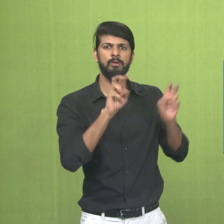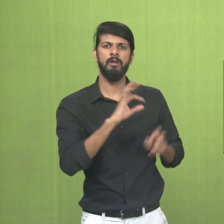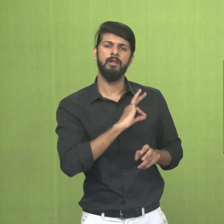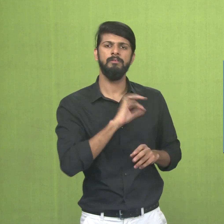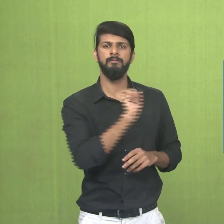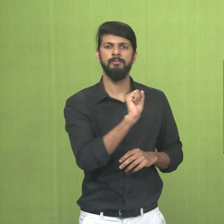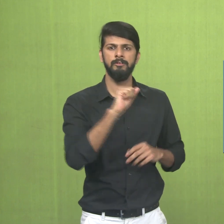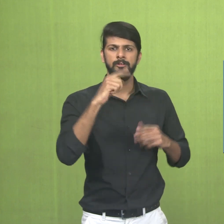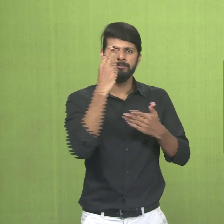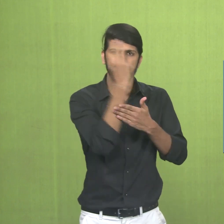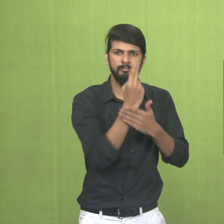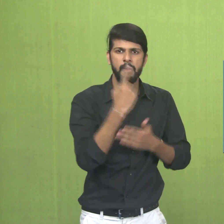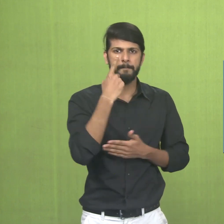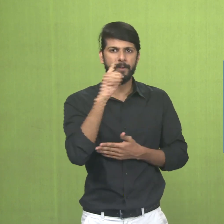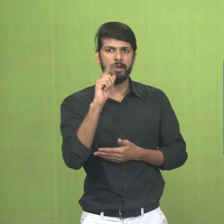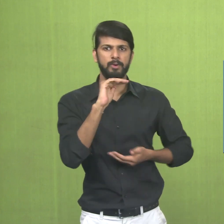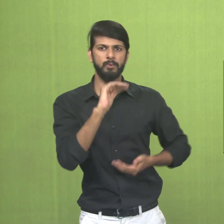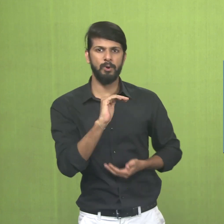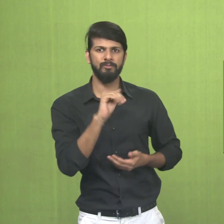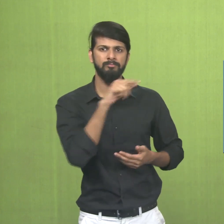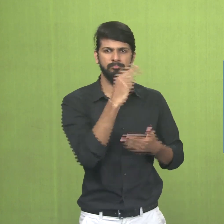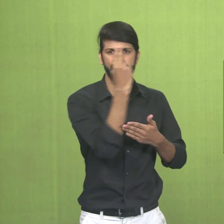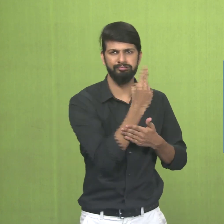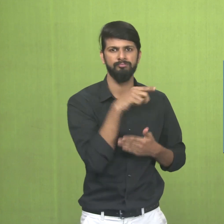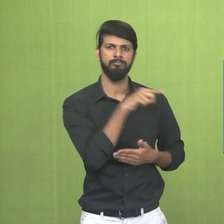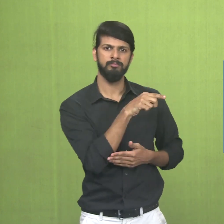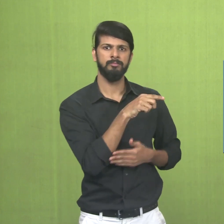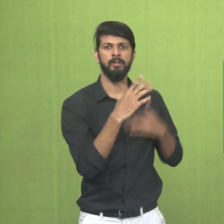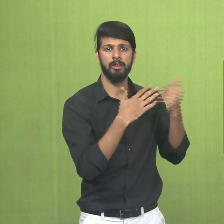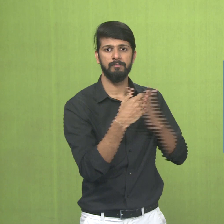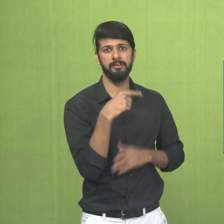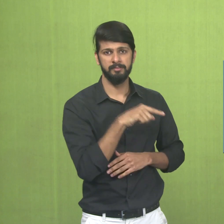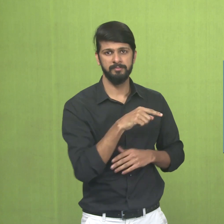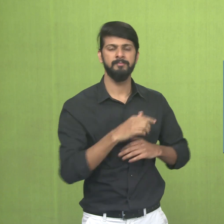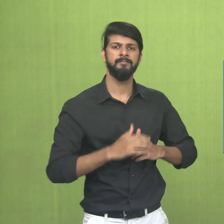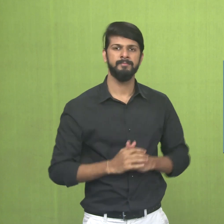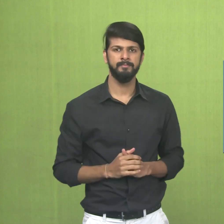and this is the artwork of Jamini Roy, mother and child.